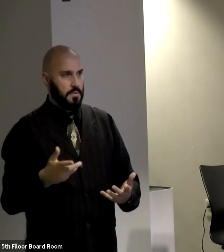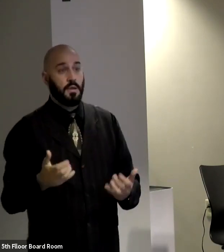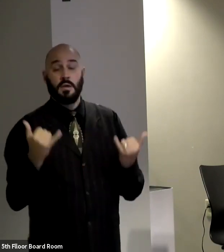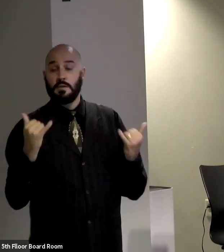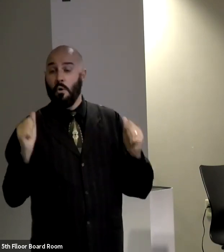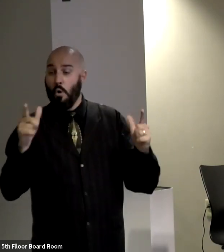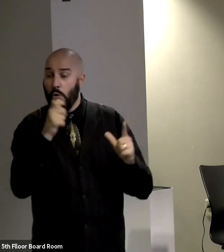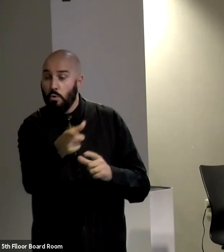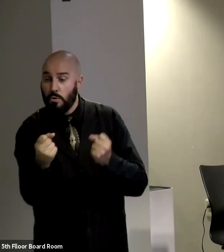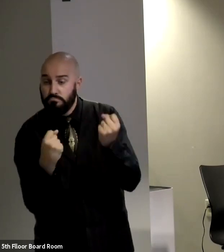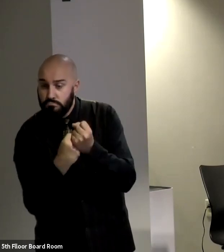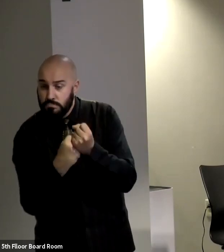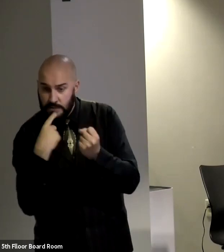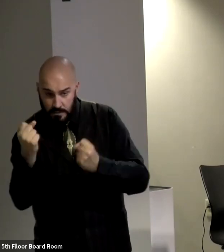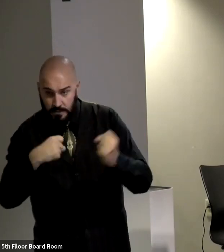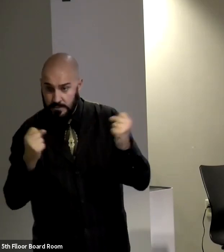All in favor say aye.